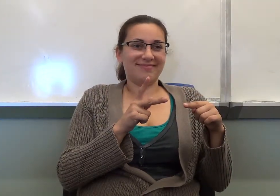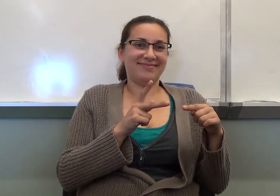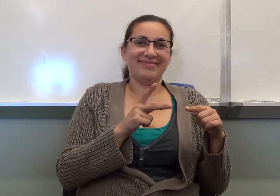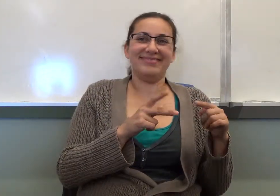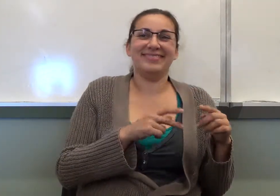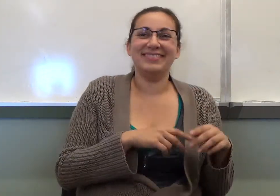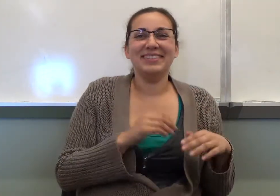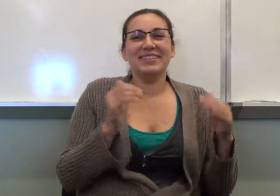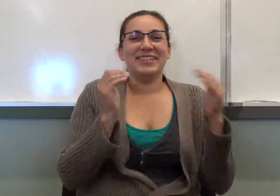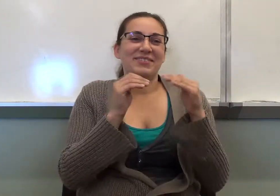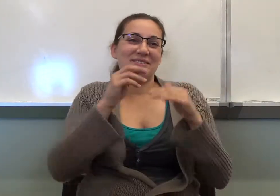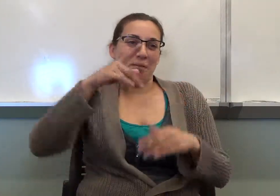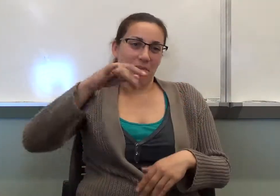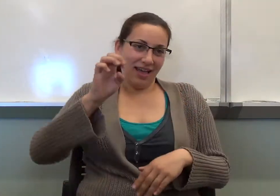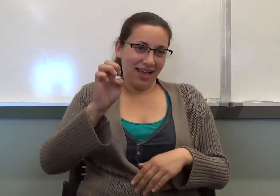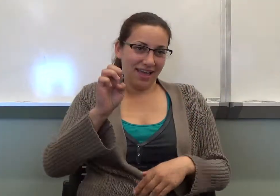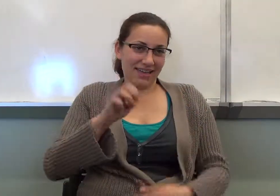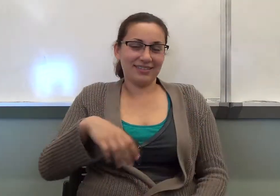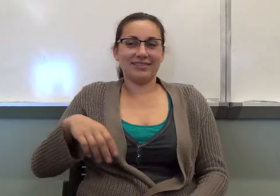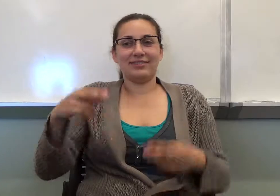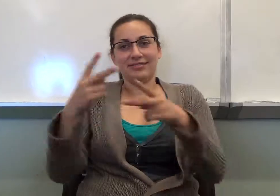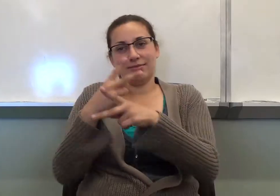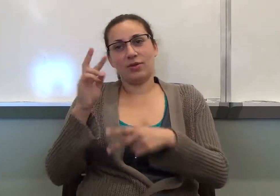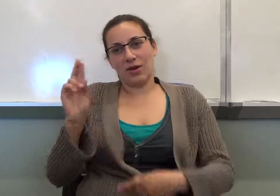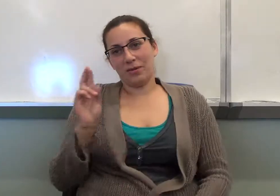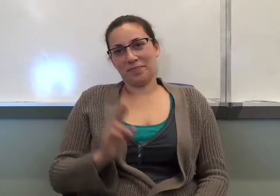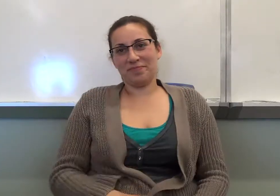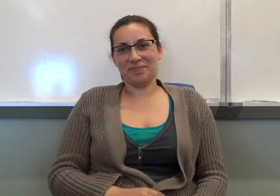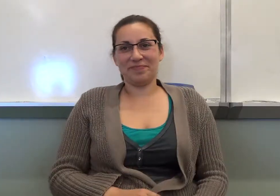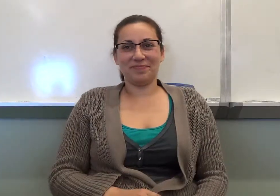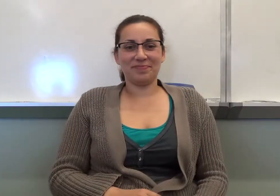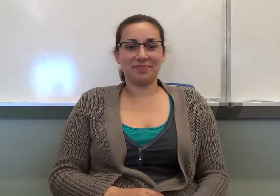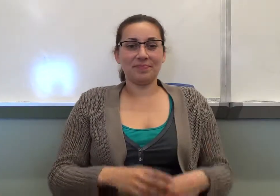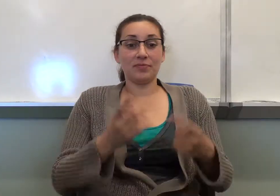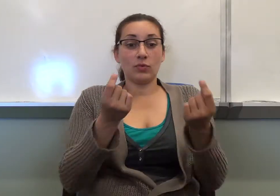And when they line these things up, what they do by